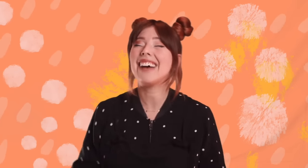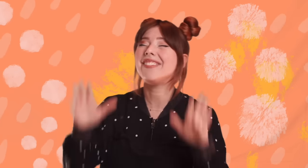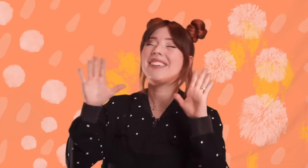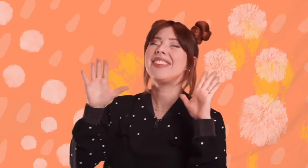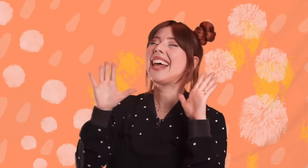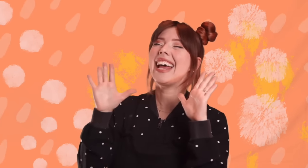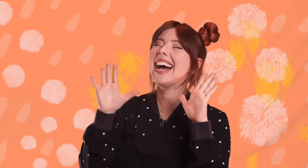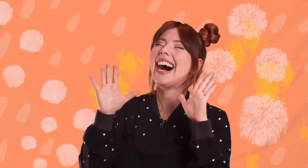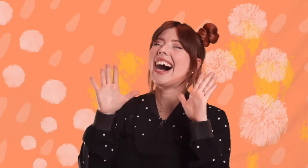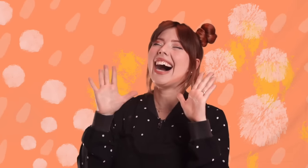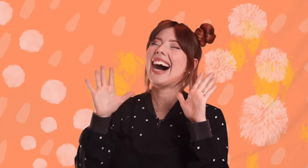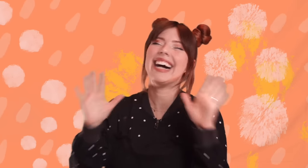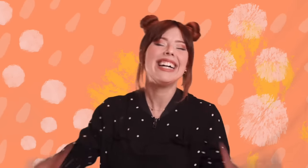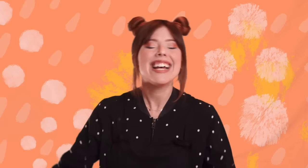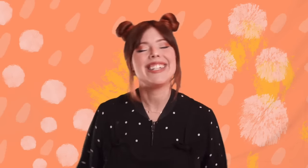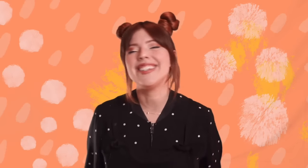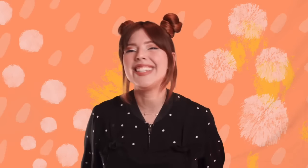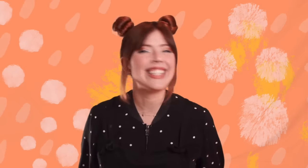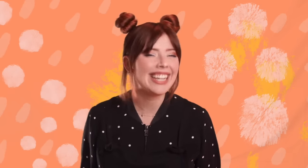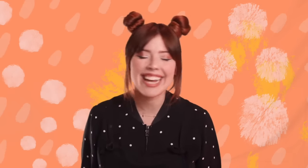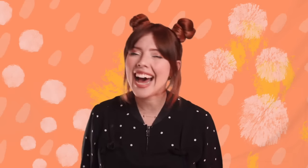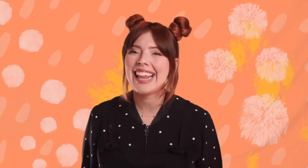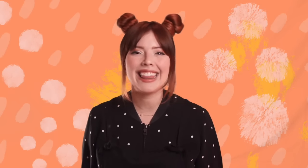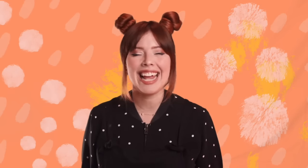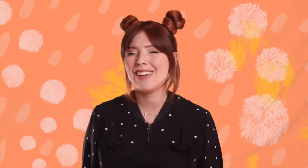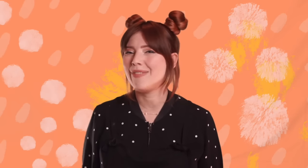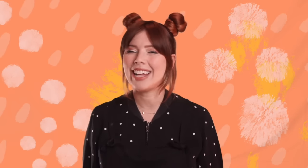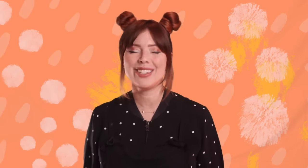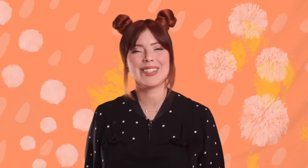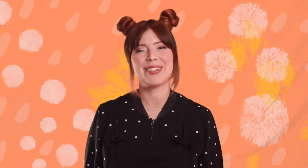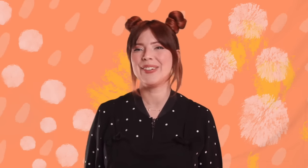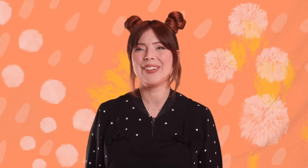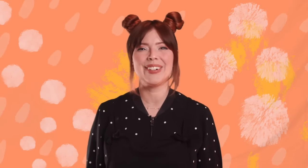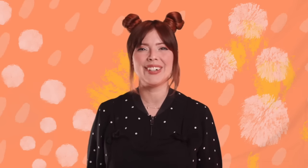and play, ha ha ha, to see a lamb at school.